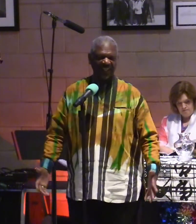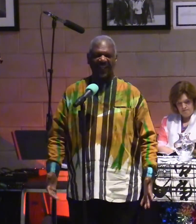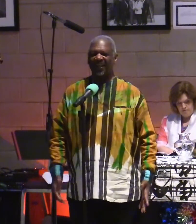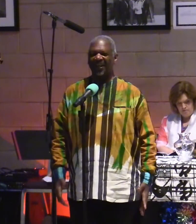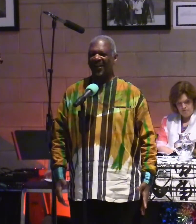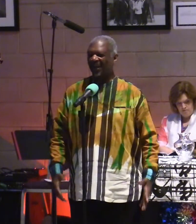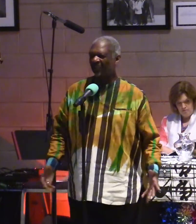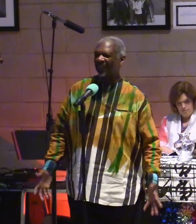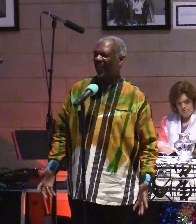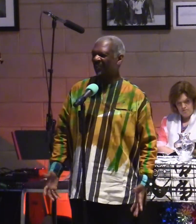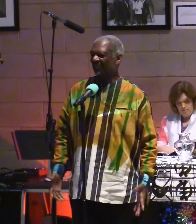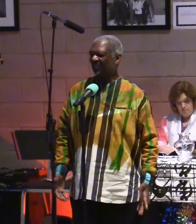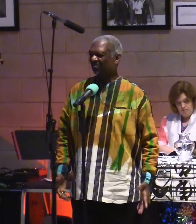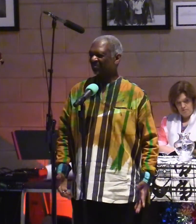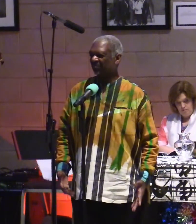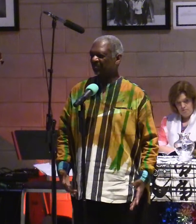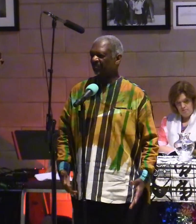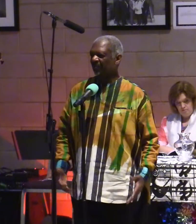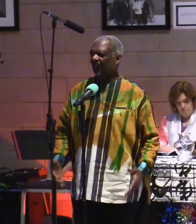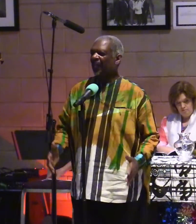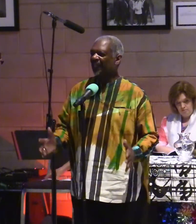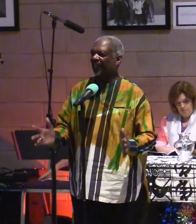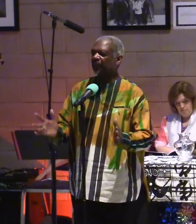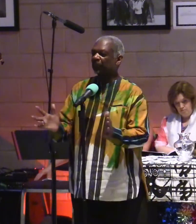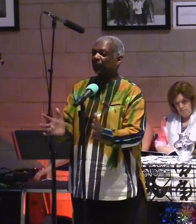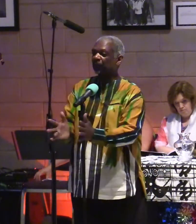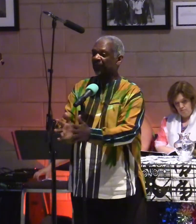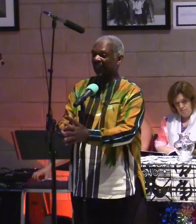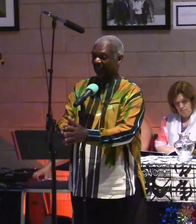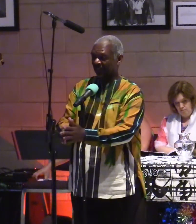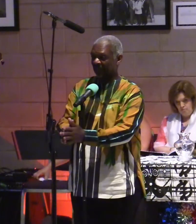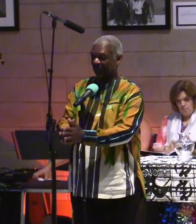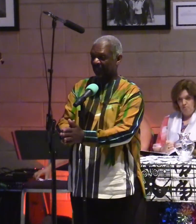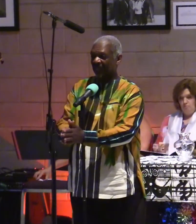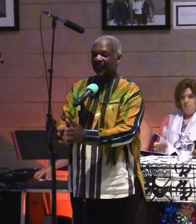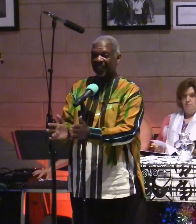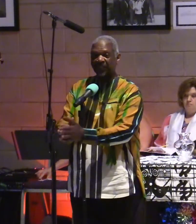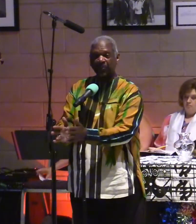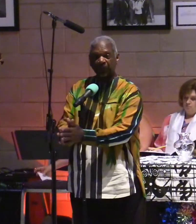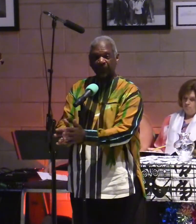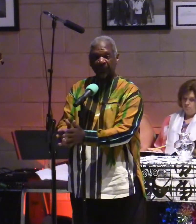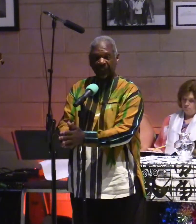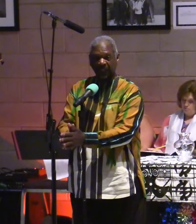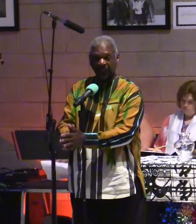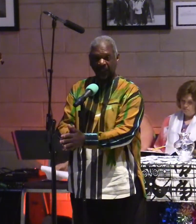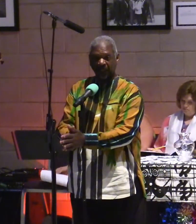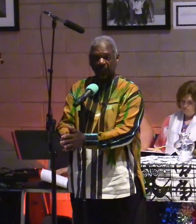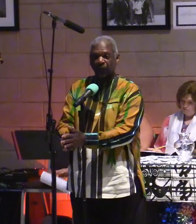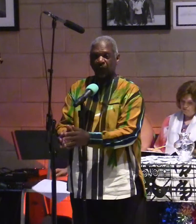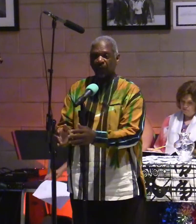everybody up in the house. And that's a beautiful thing. That's a beautiful